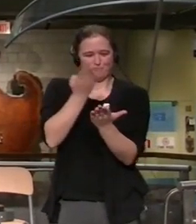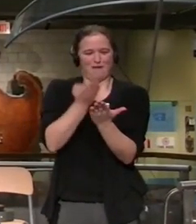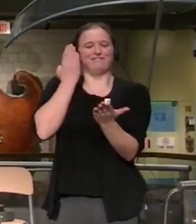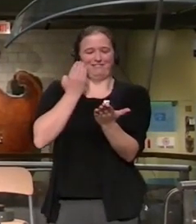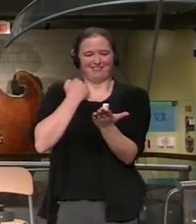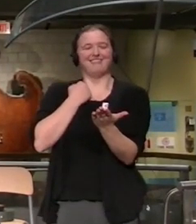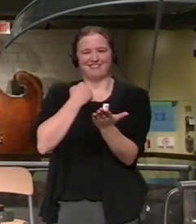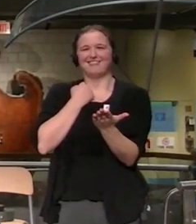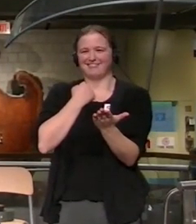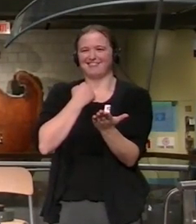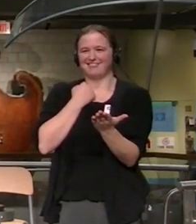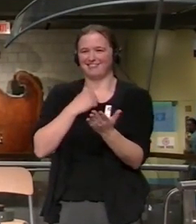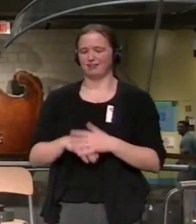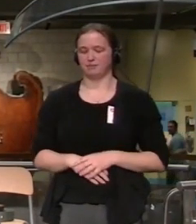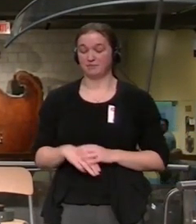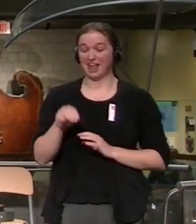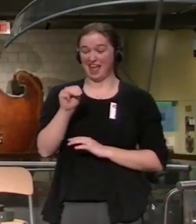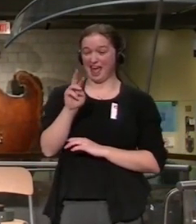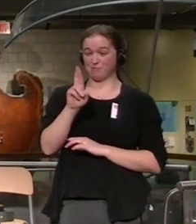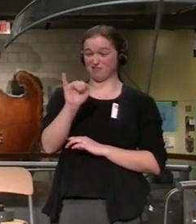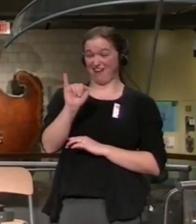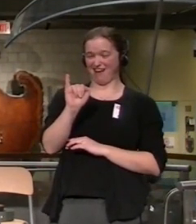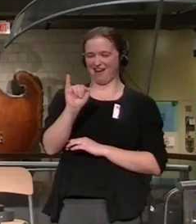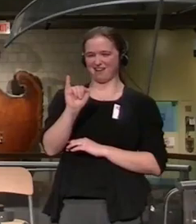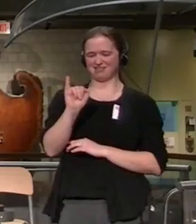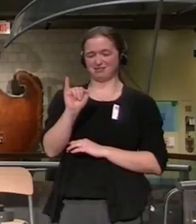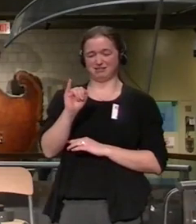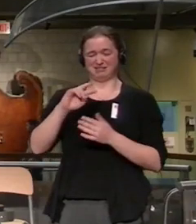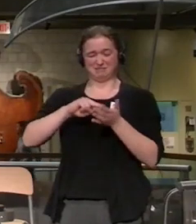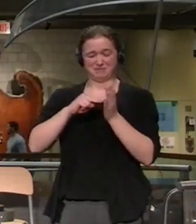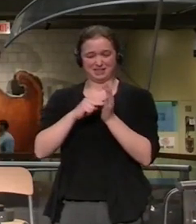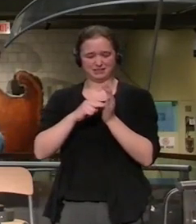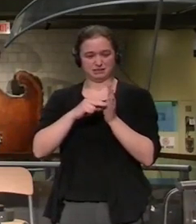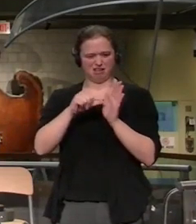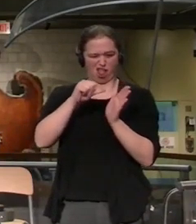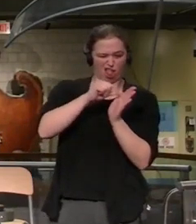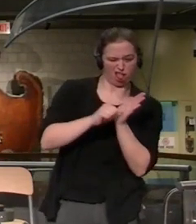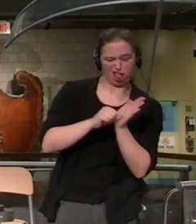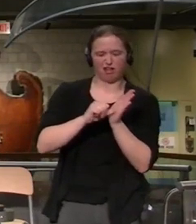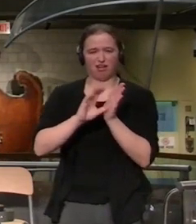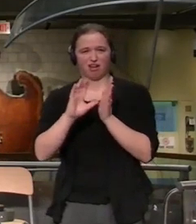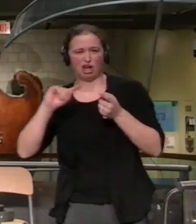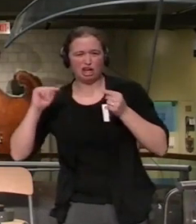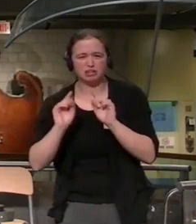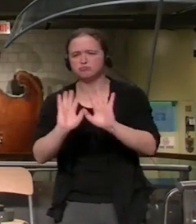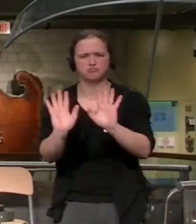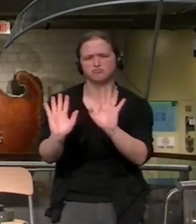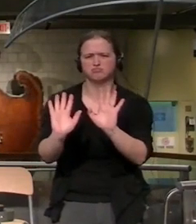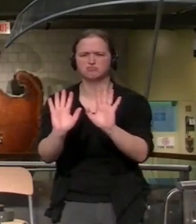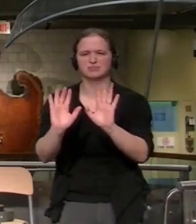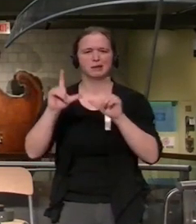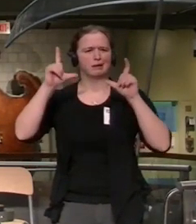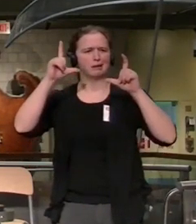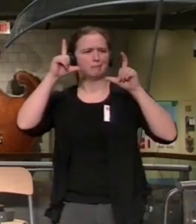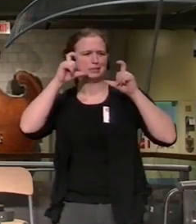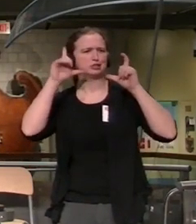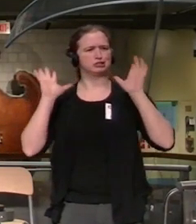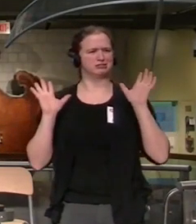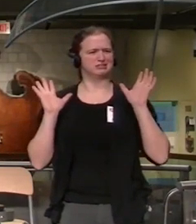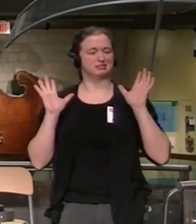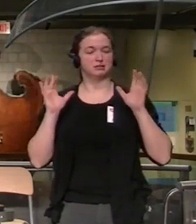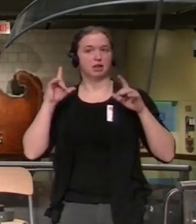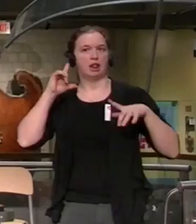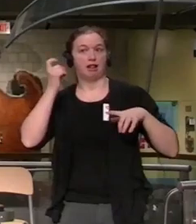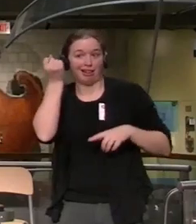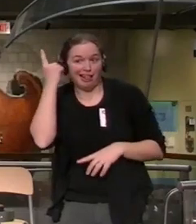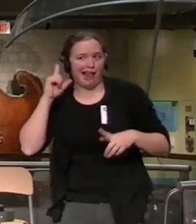MRI is non-invasive. That means there's nothing harmful about having an MRI scan. The noise is not as enjoyable for some,